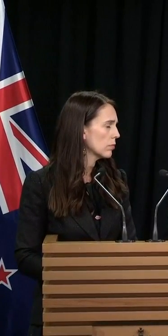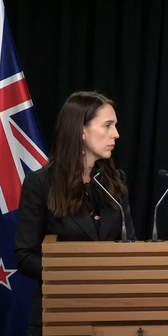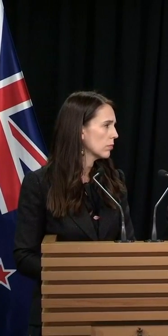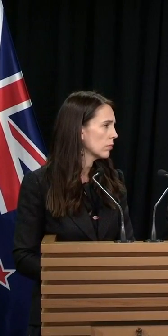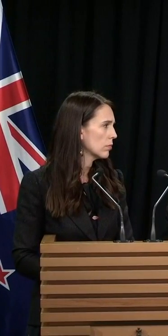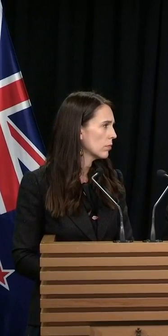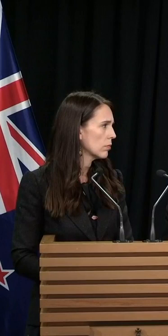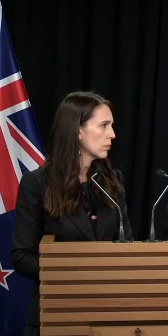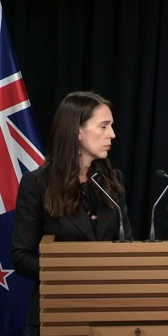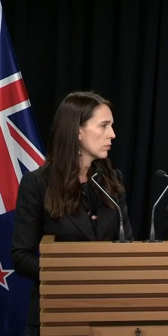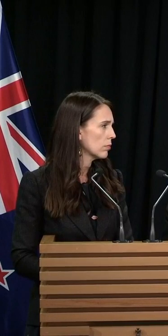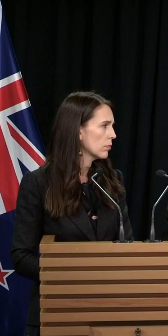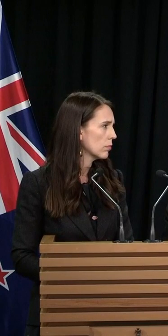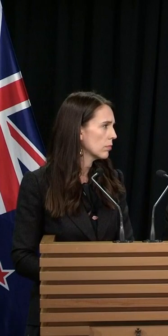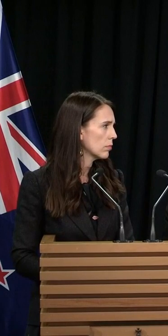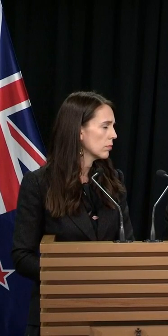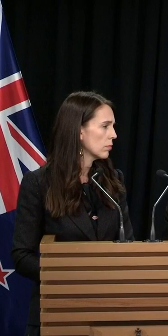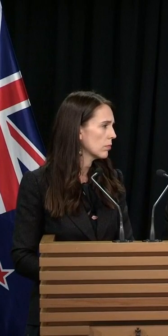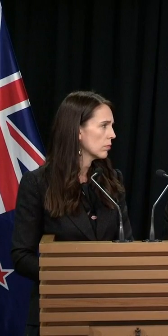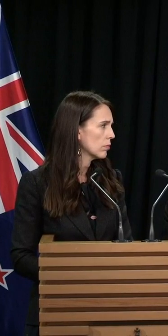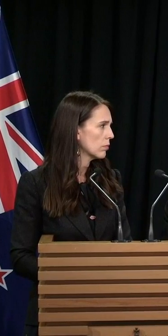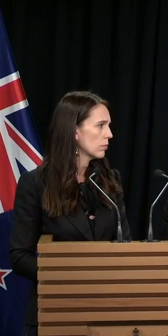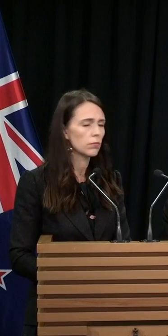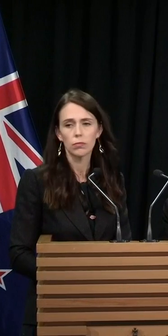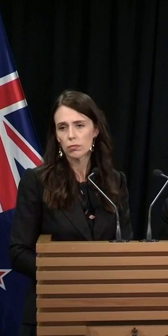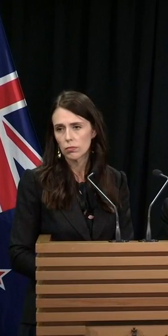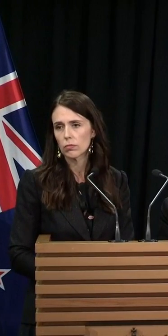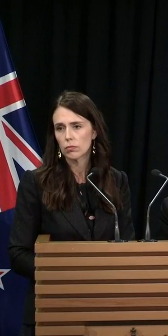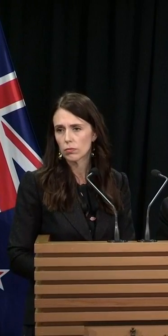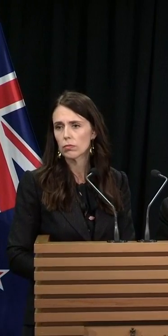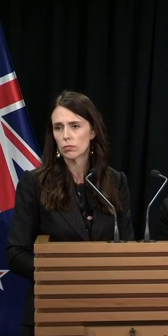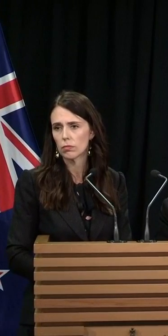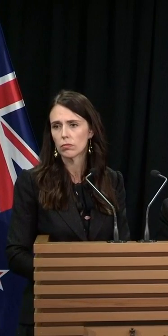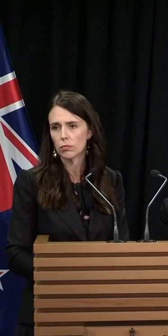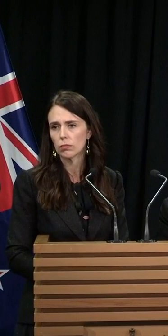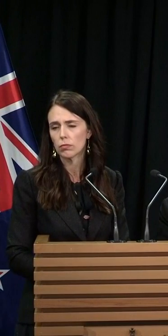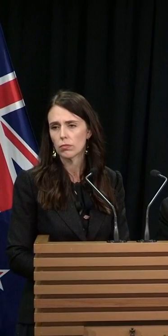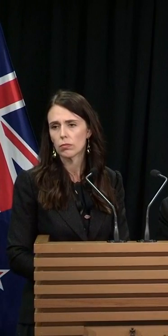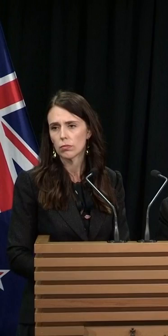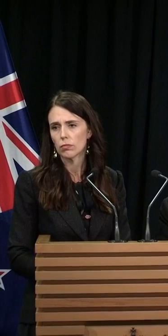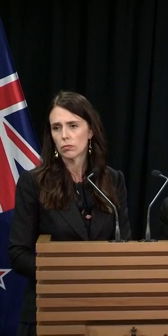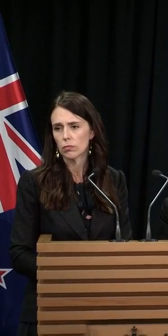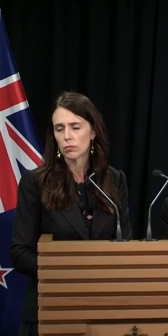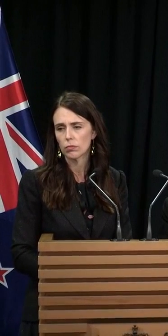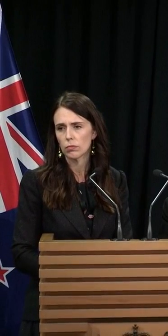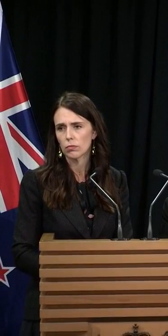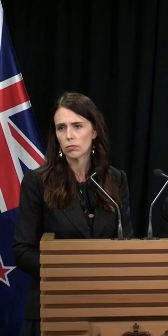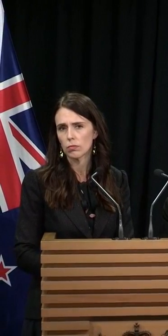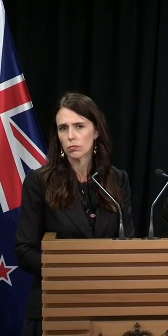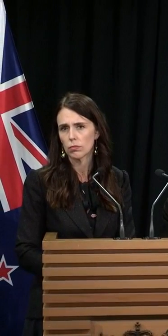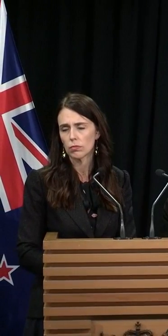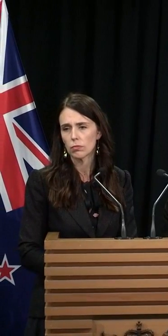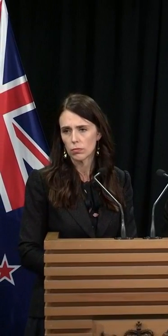a telephone system. We are geared up to receive representations, the precise number of which we